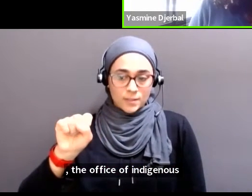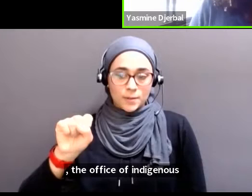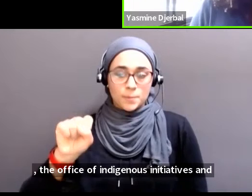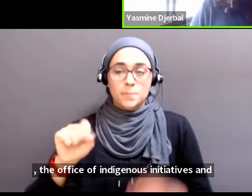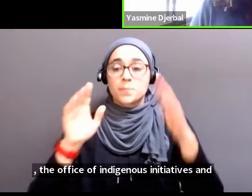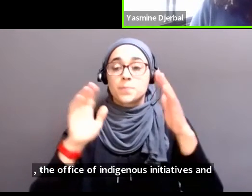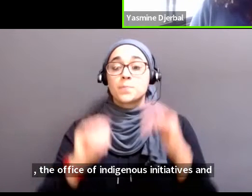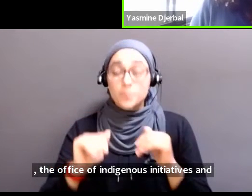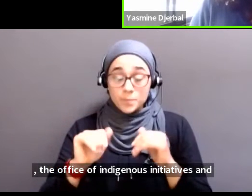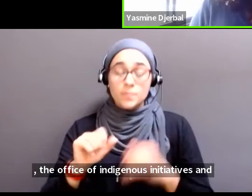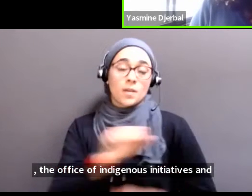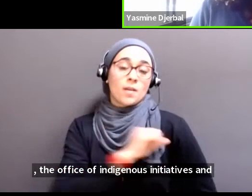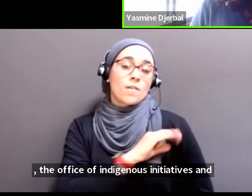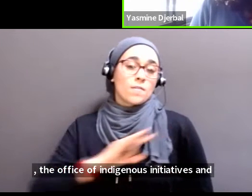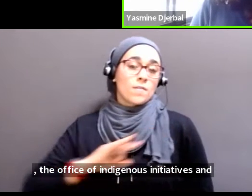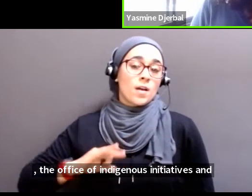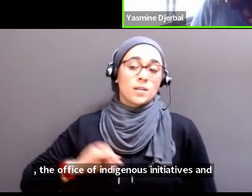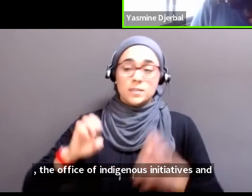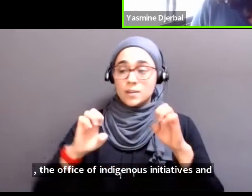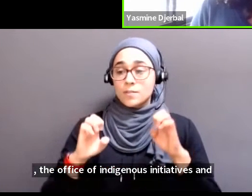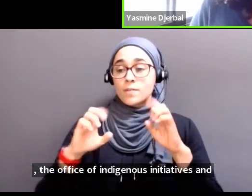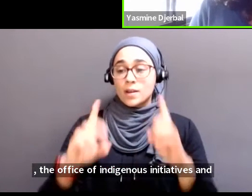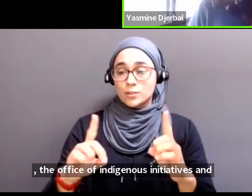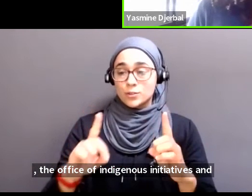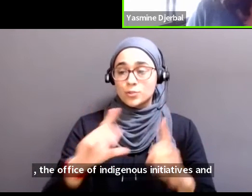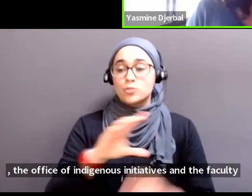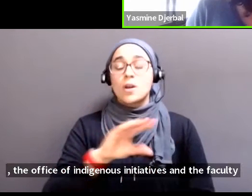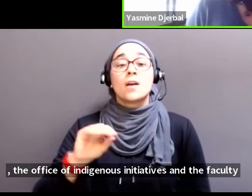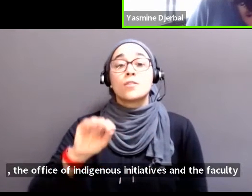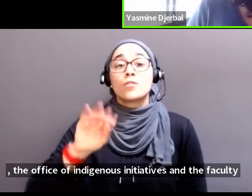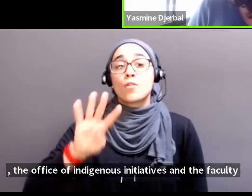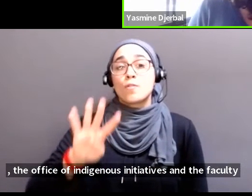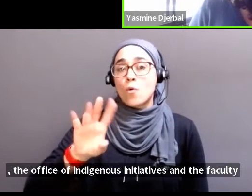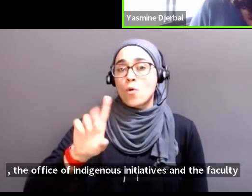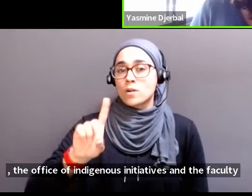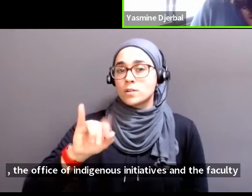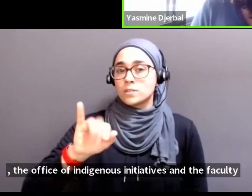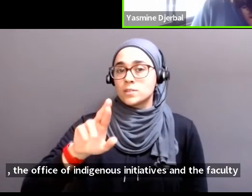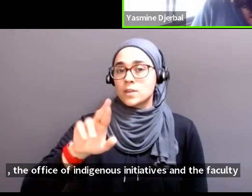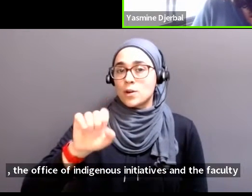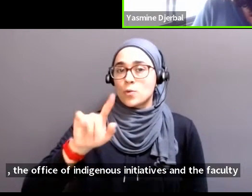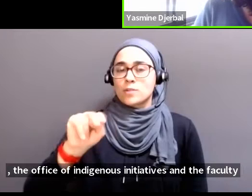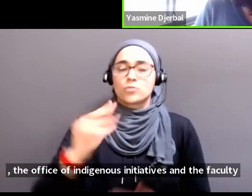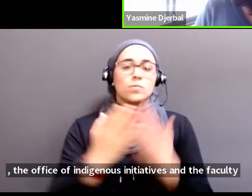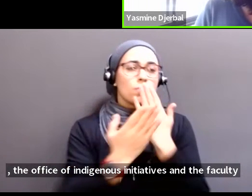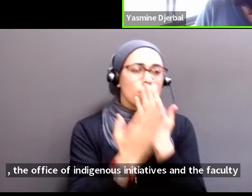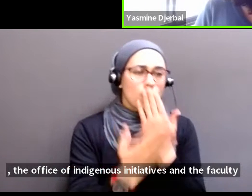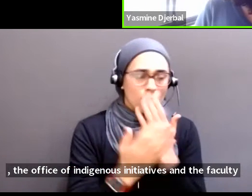and the Faculty of Educations and for directions for their support.